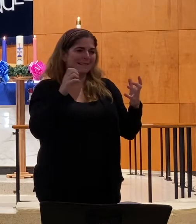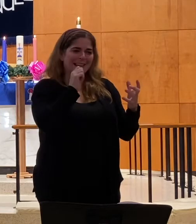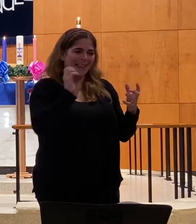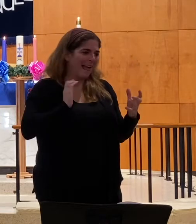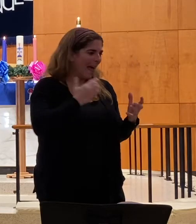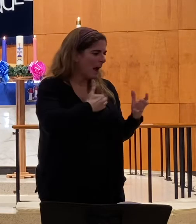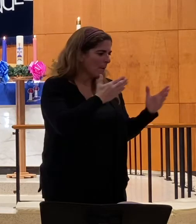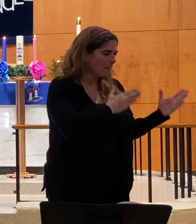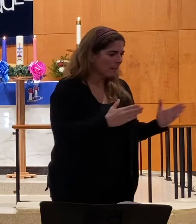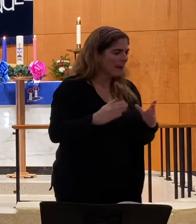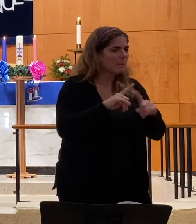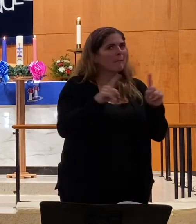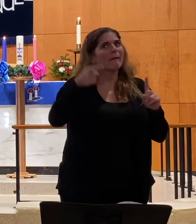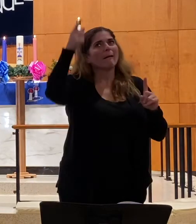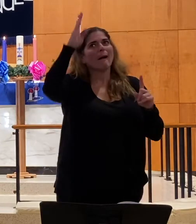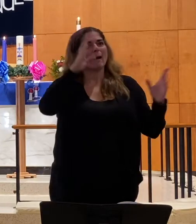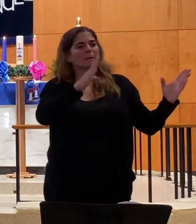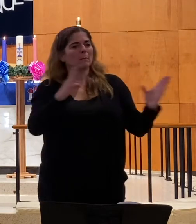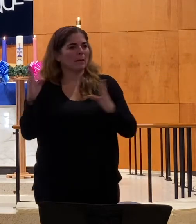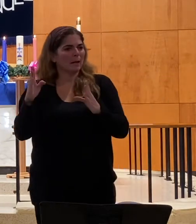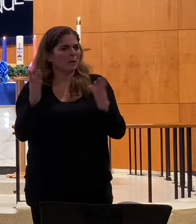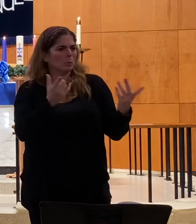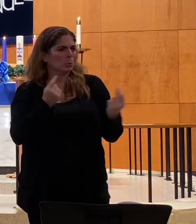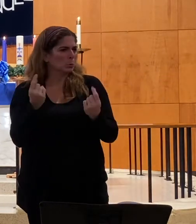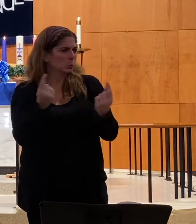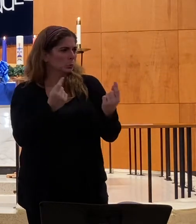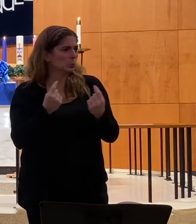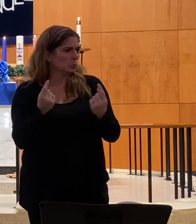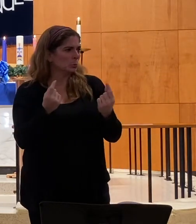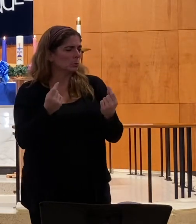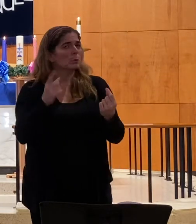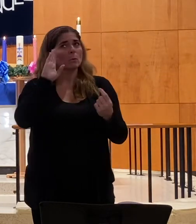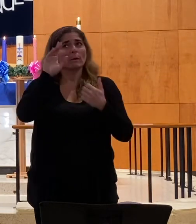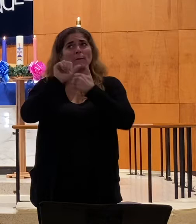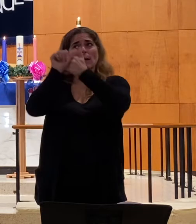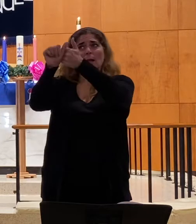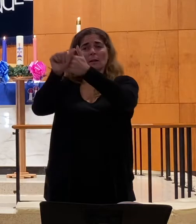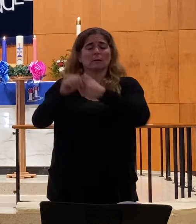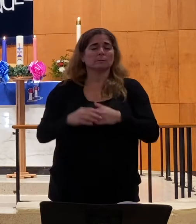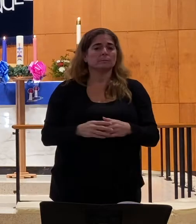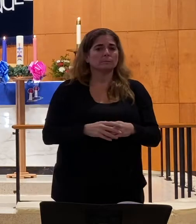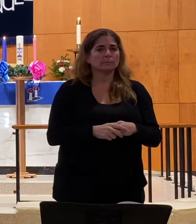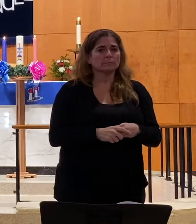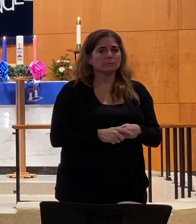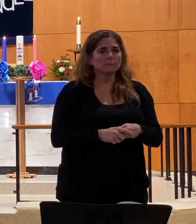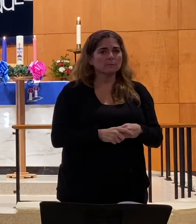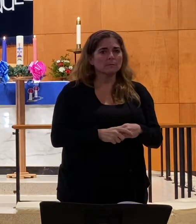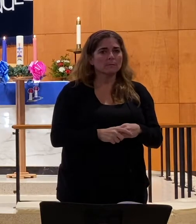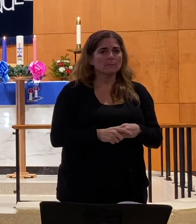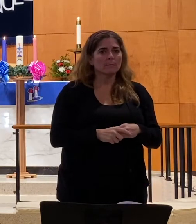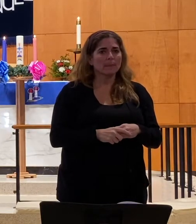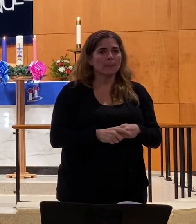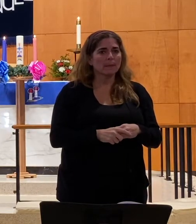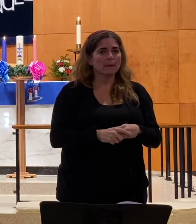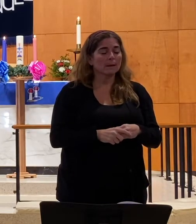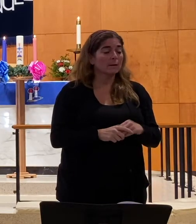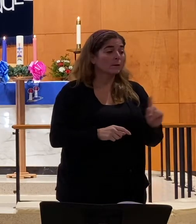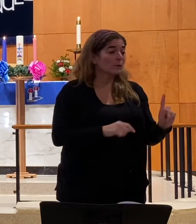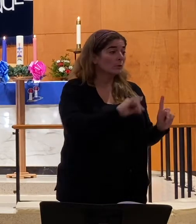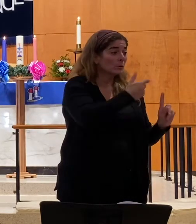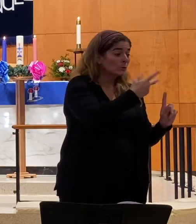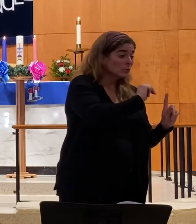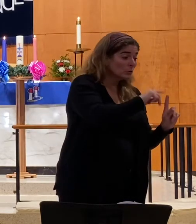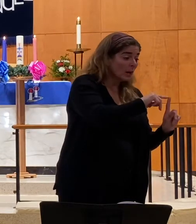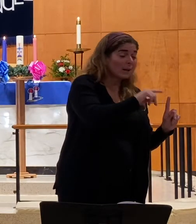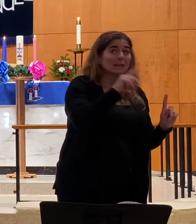John recognizes, and that Jesus lives out, and that both John and Jesus